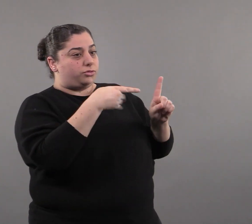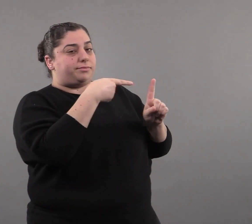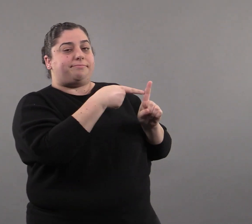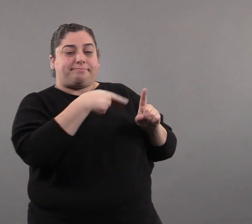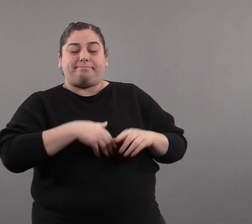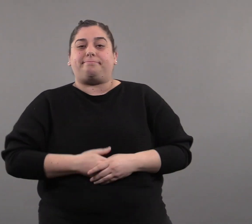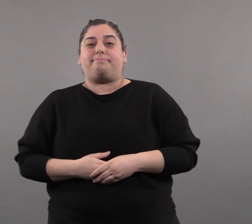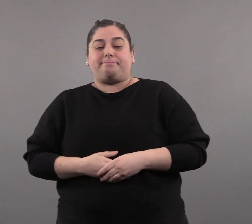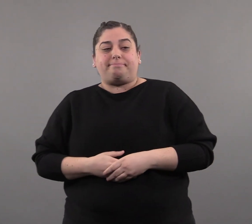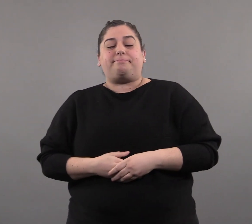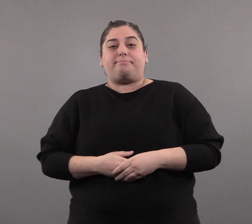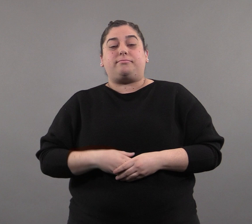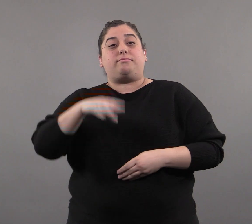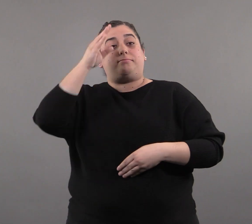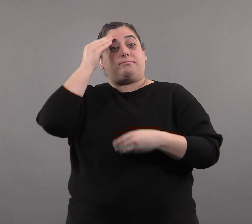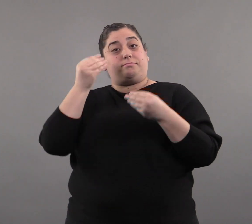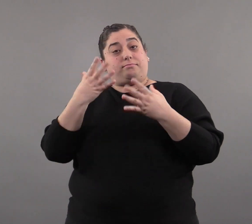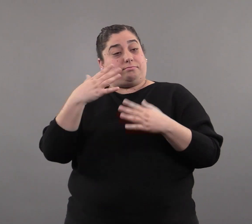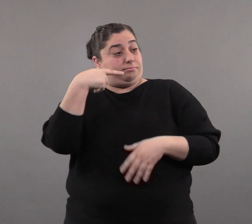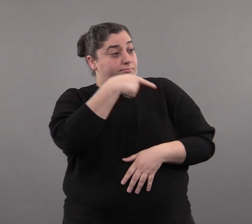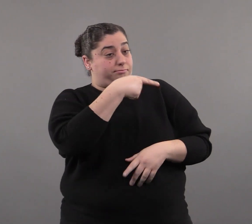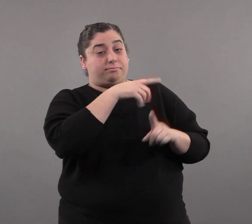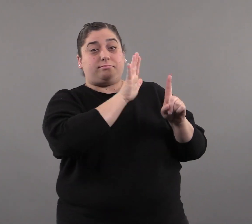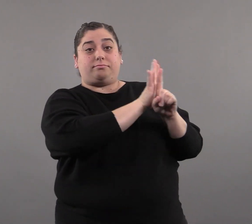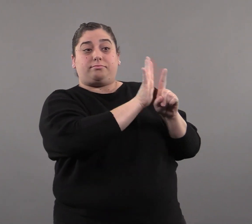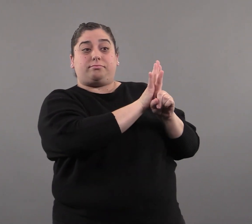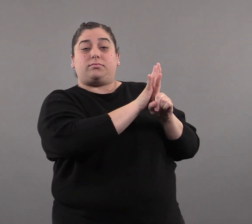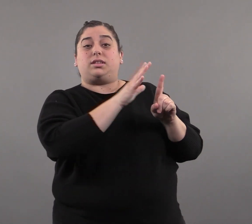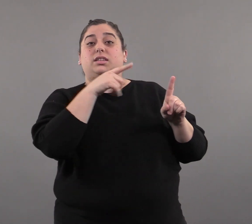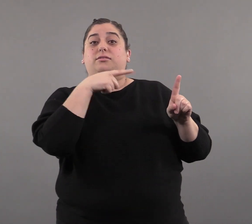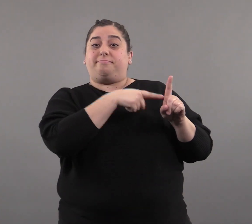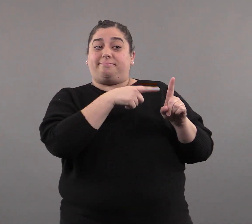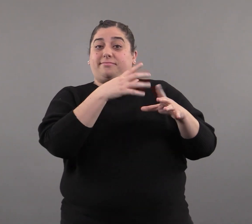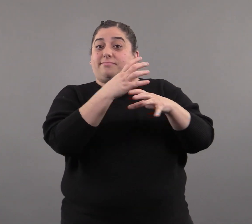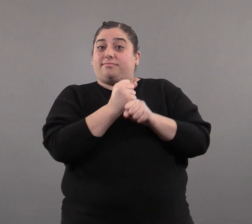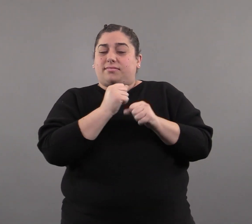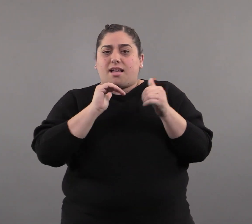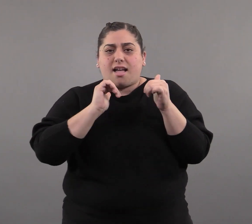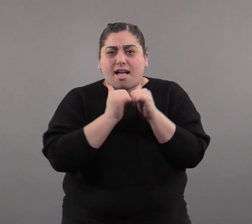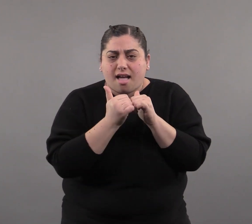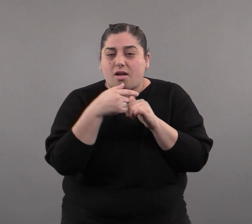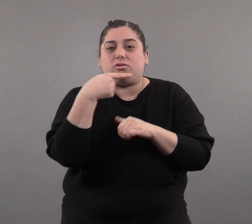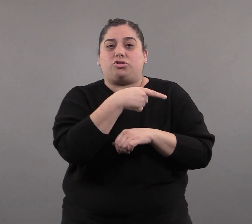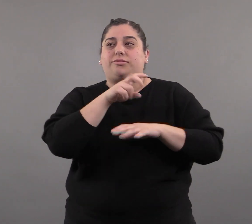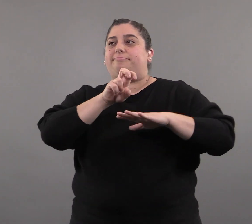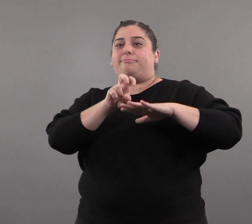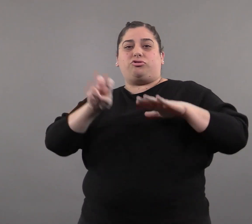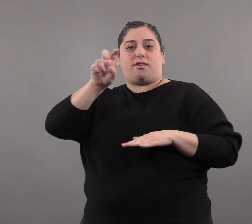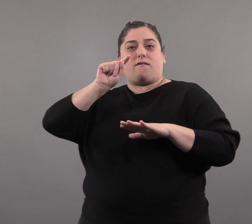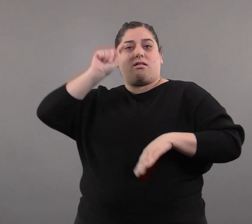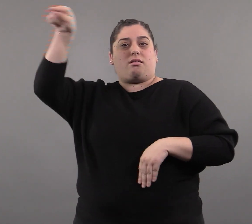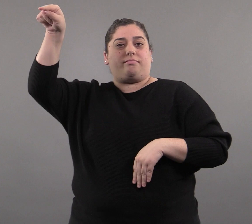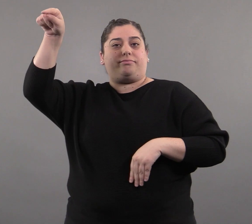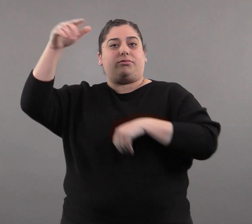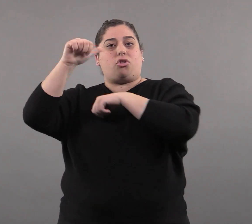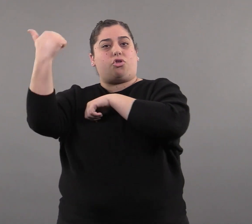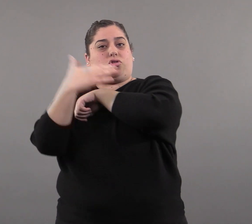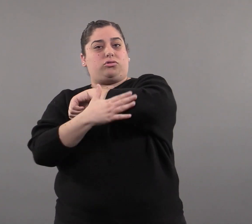the diagnosis is related to overseas travel. So this is a travel-related case. I